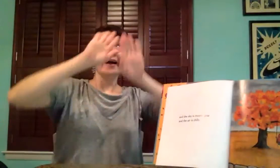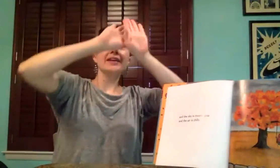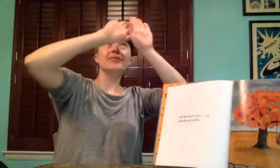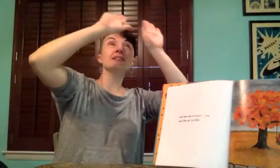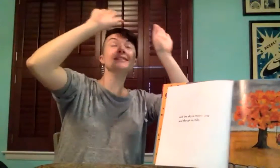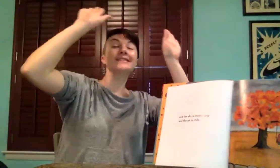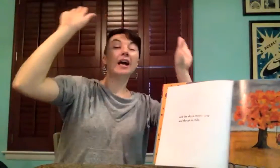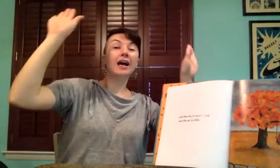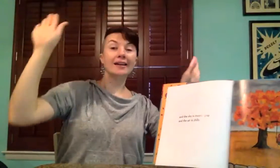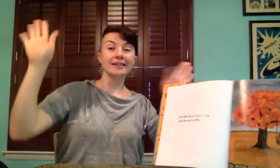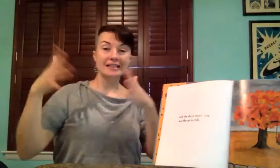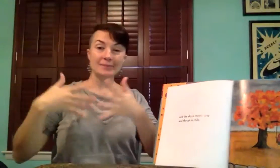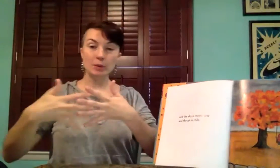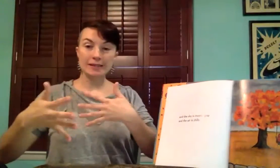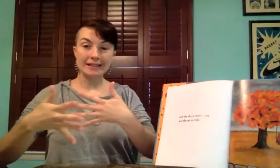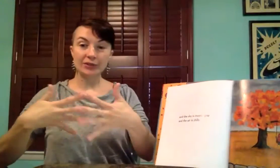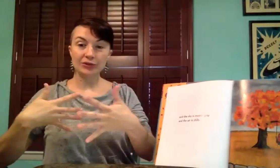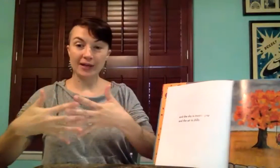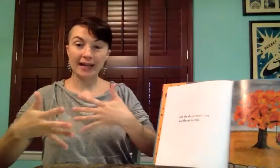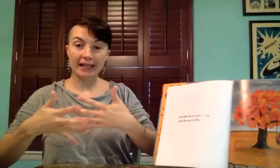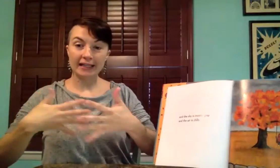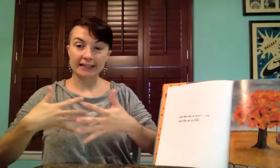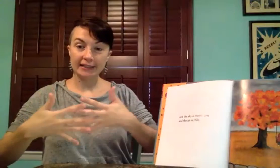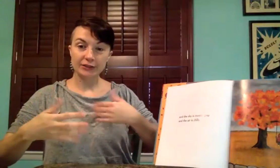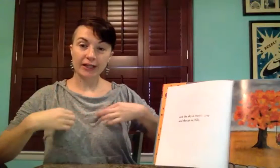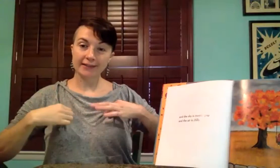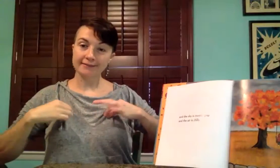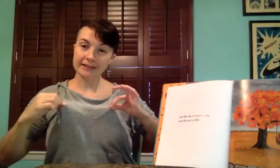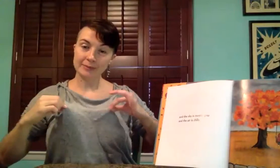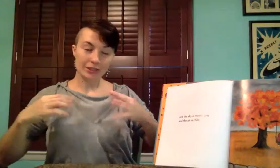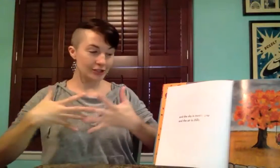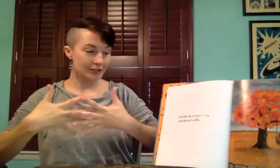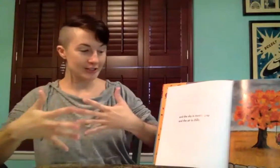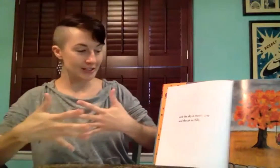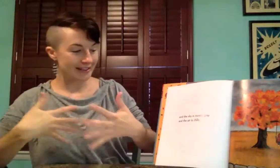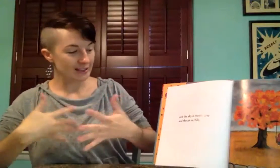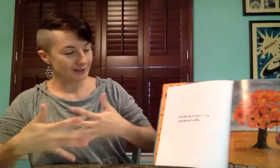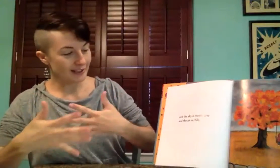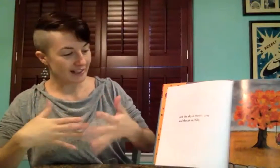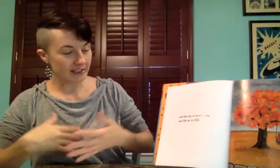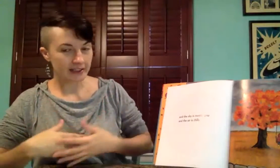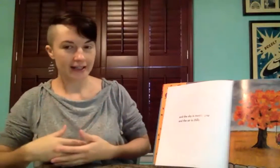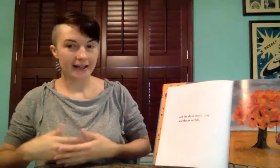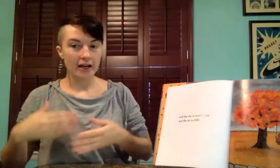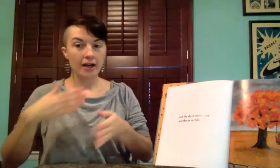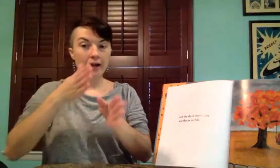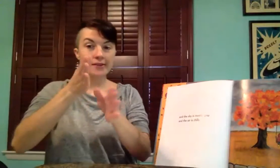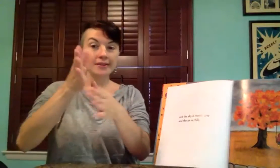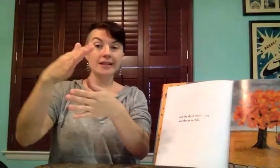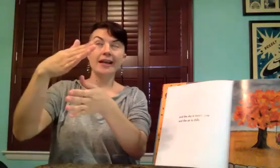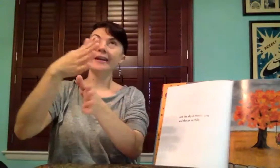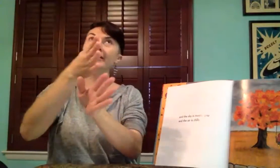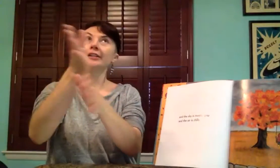And the sky is mostly gray, gray, like my shirt, gray. And the air